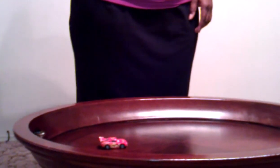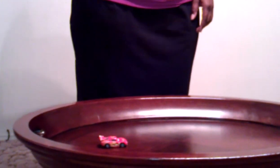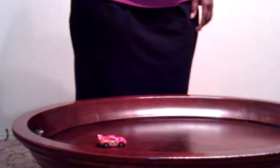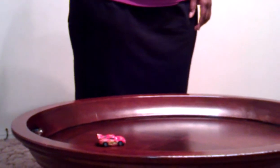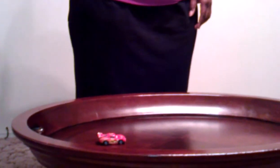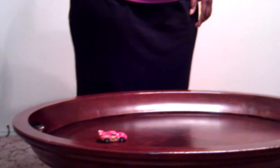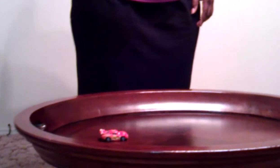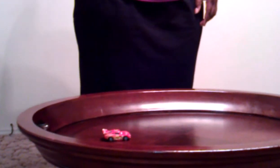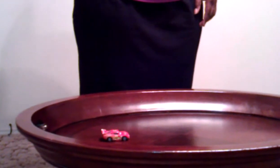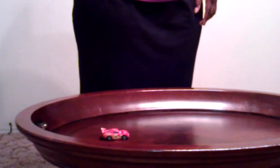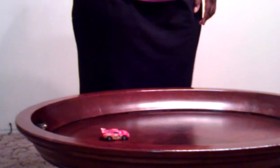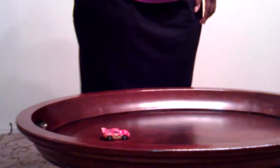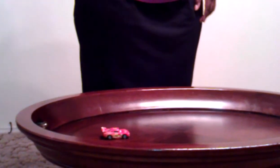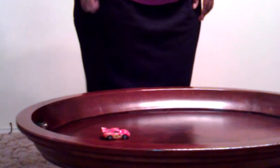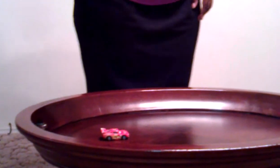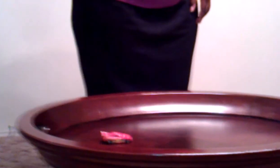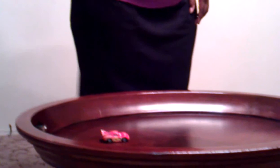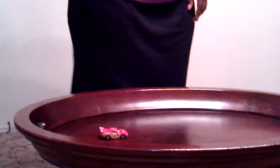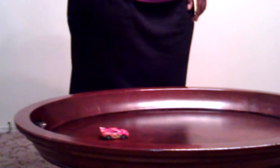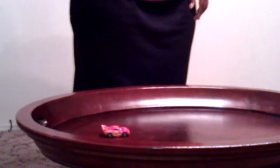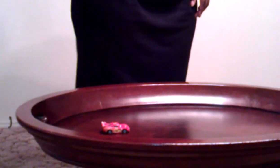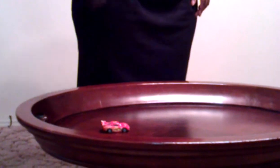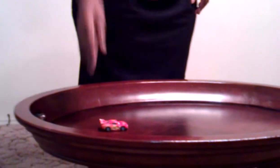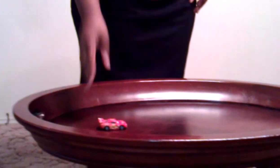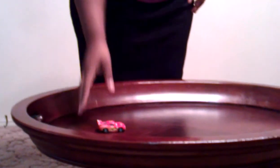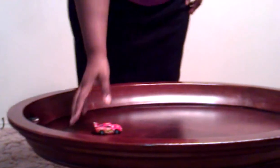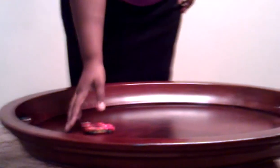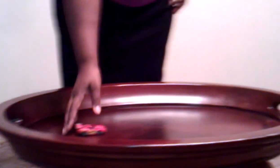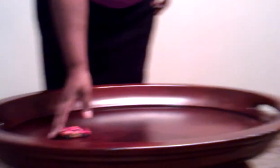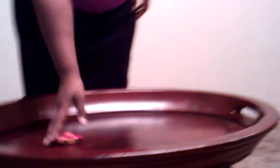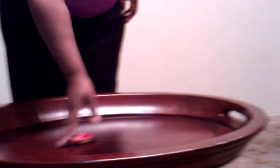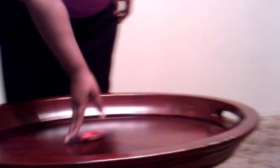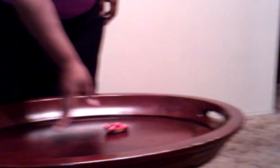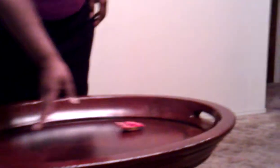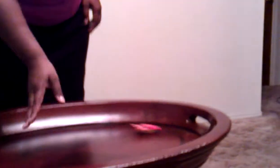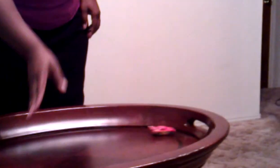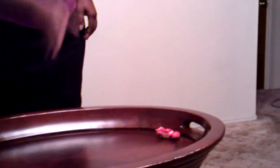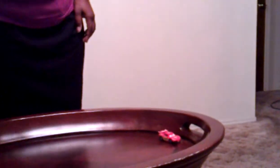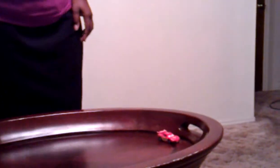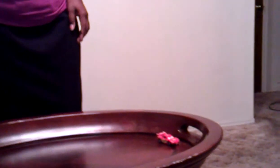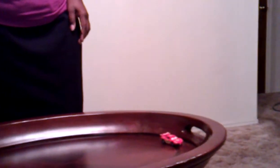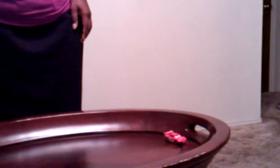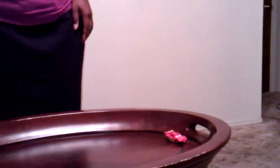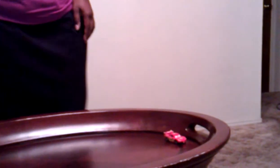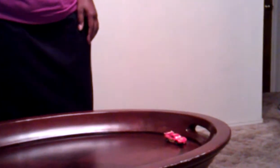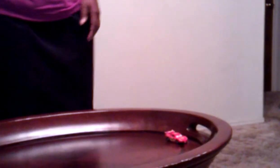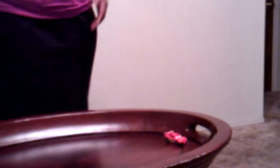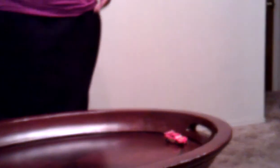Stored energy or potential energy. But when we pushed the car, it became what? Kinetic.